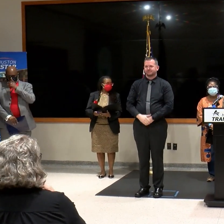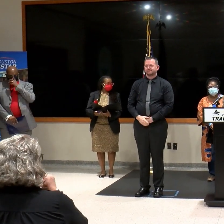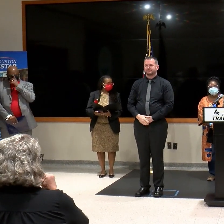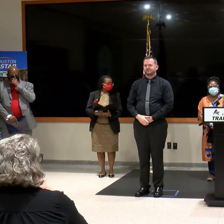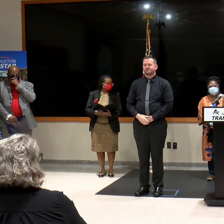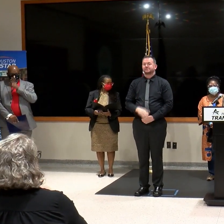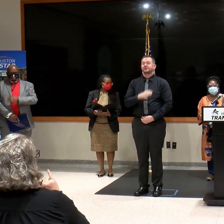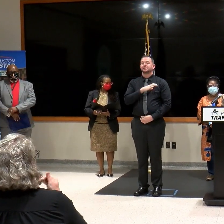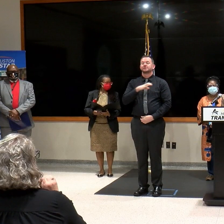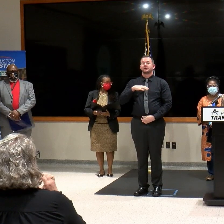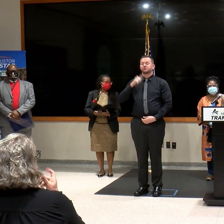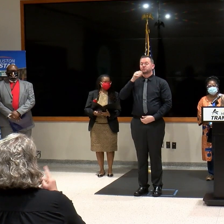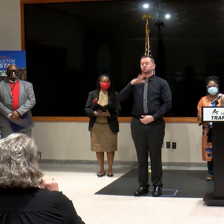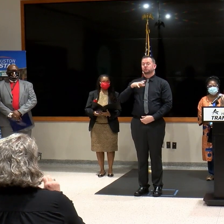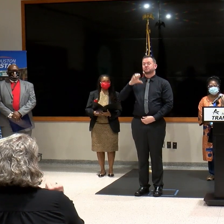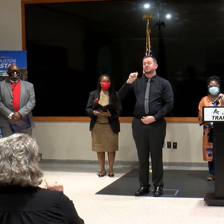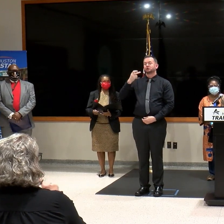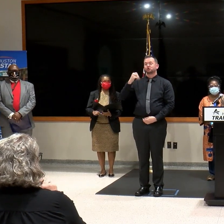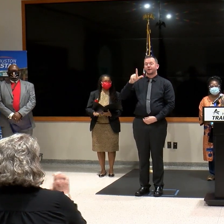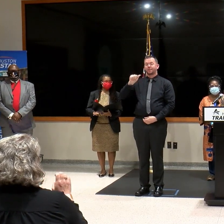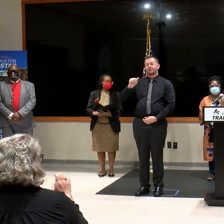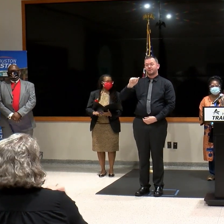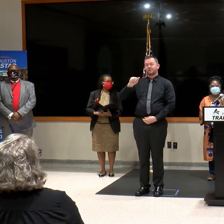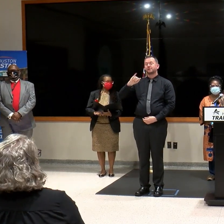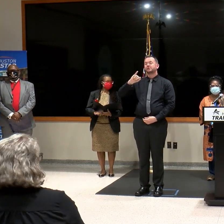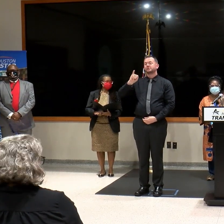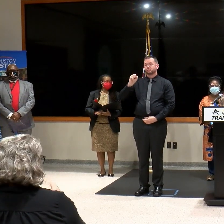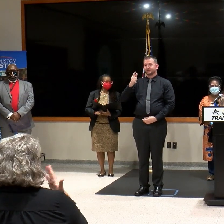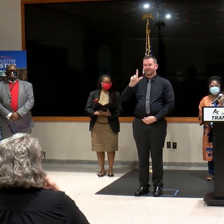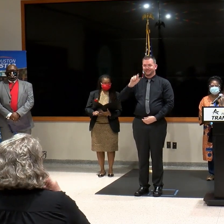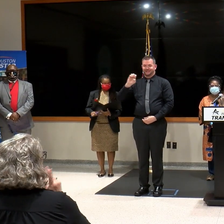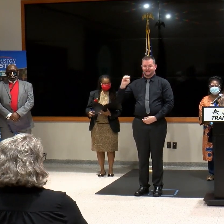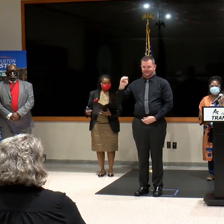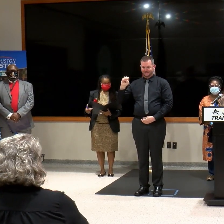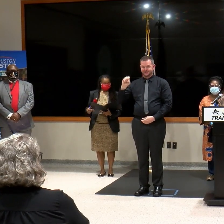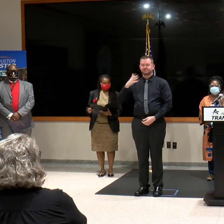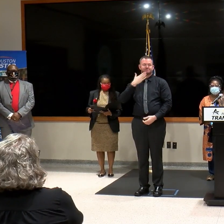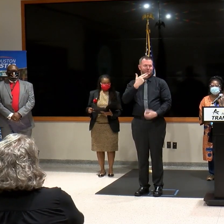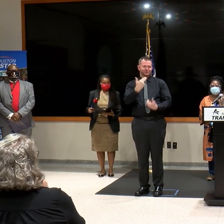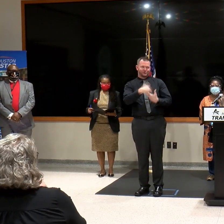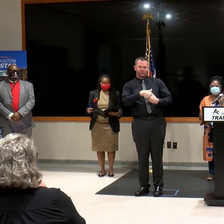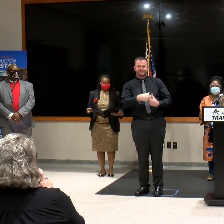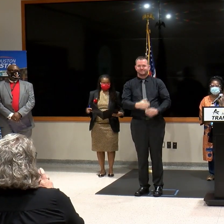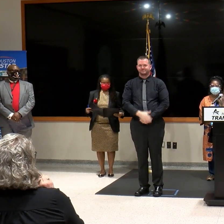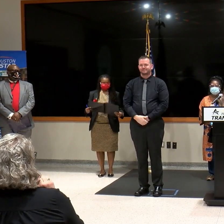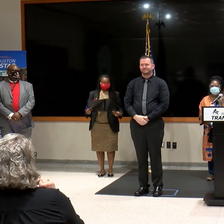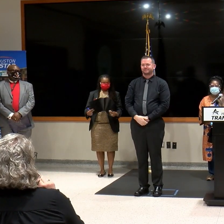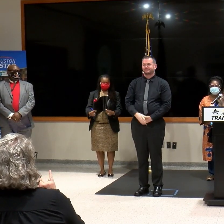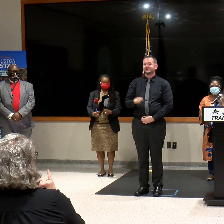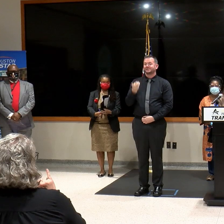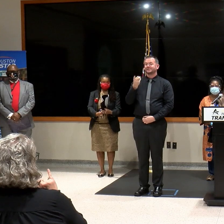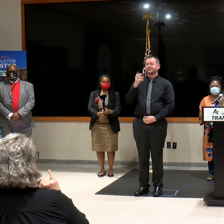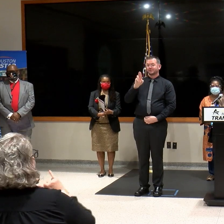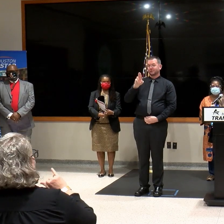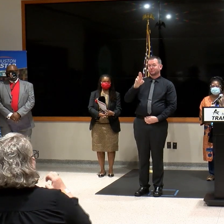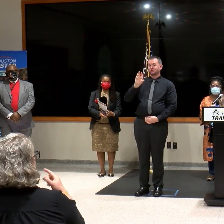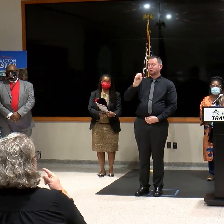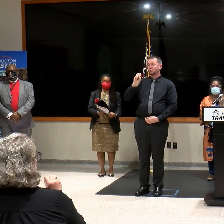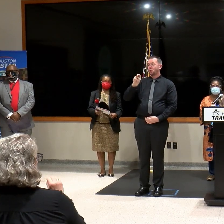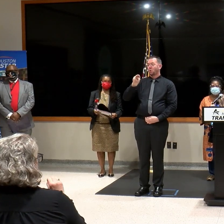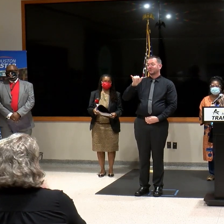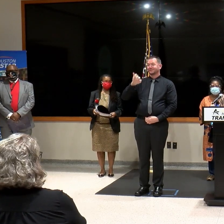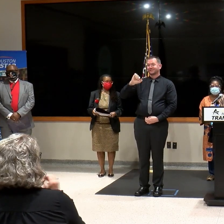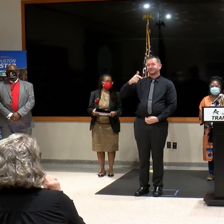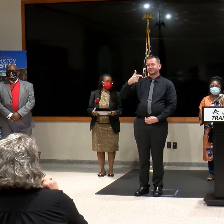D.C. on our behalf, and as well as Dr. Onyiego and Dr. Persse. I'll give brief remarks on the mayor,